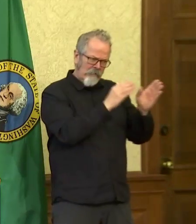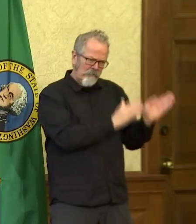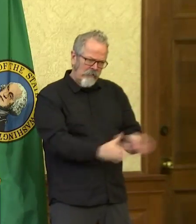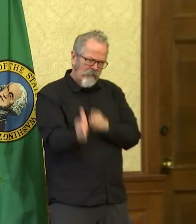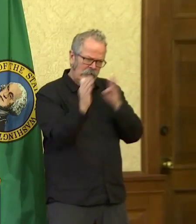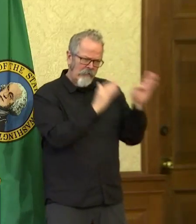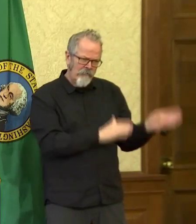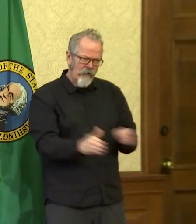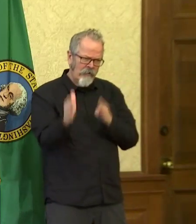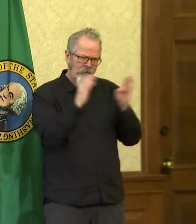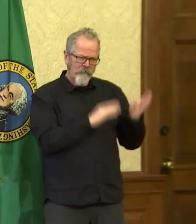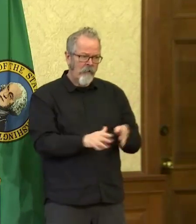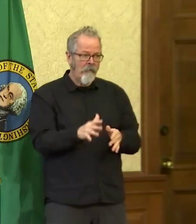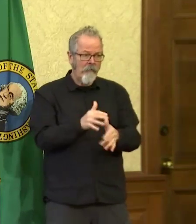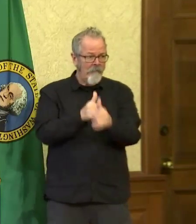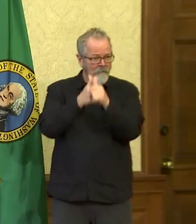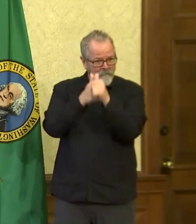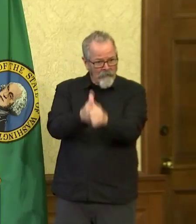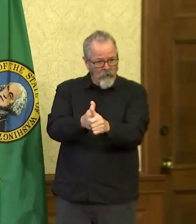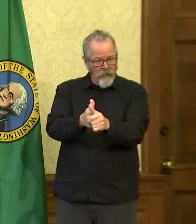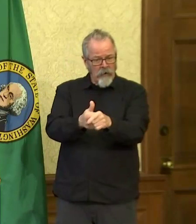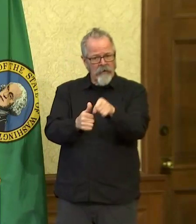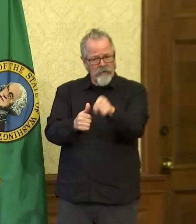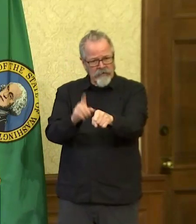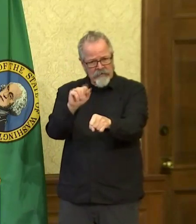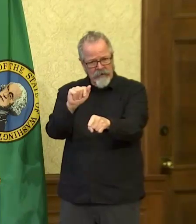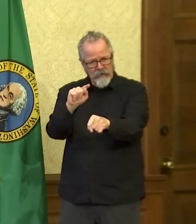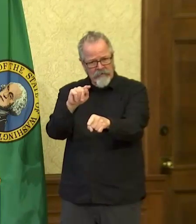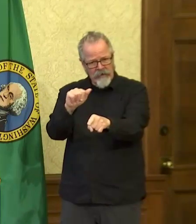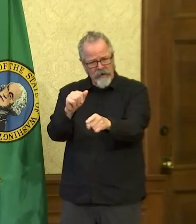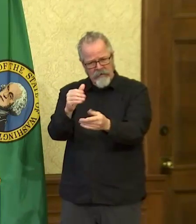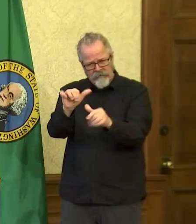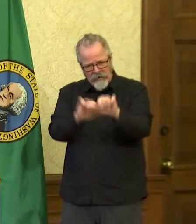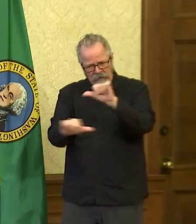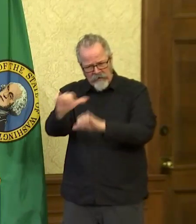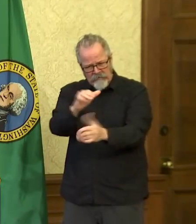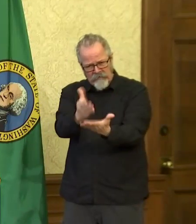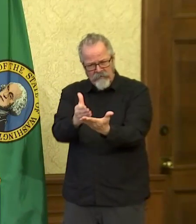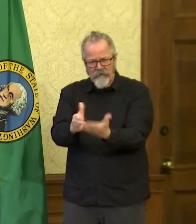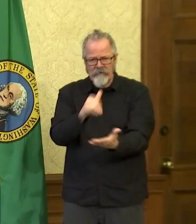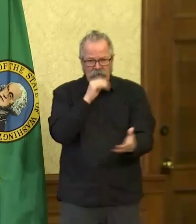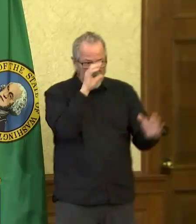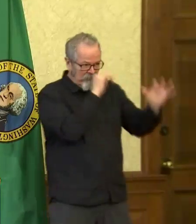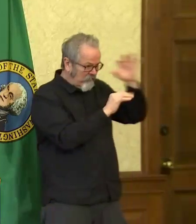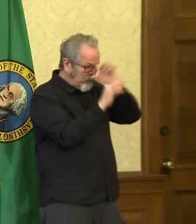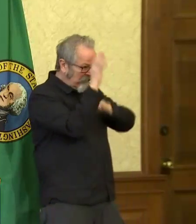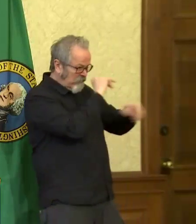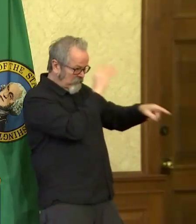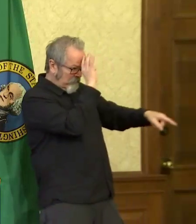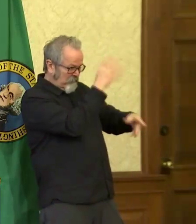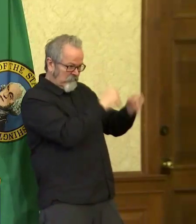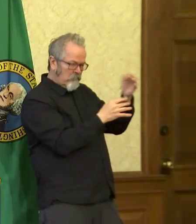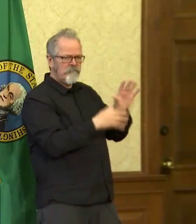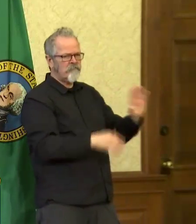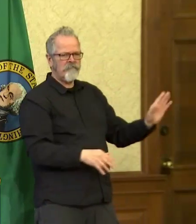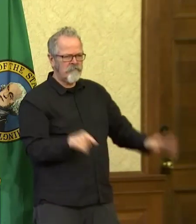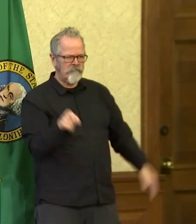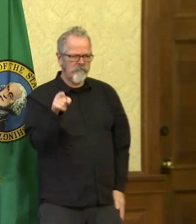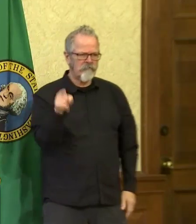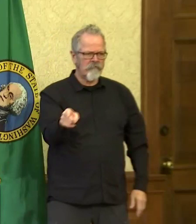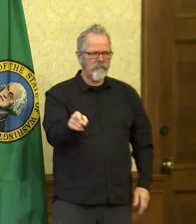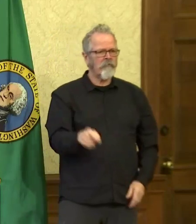switch rather than a dial, we would have an enormous increase in infection and eventual fatalities in our